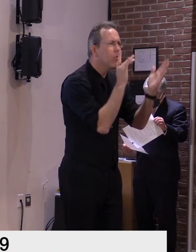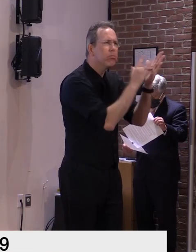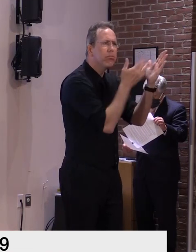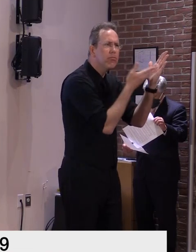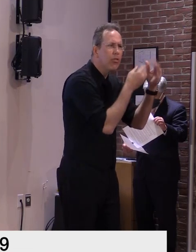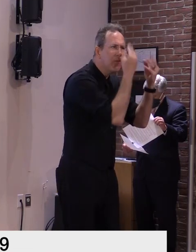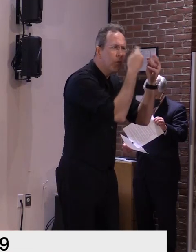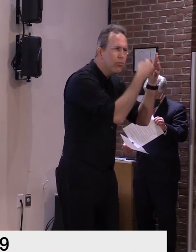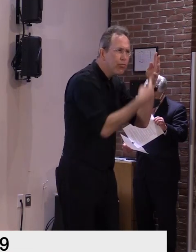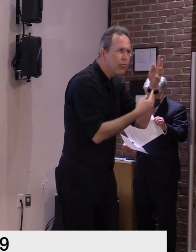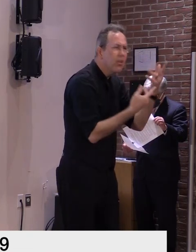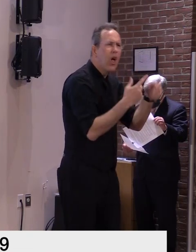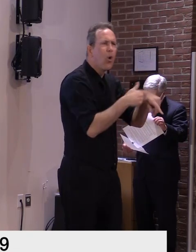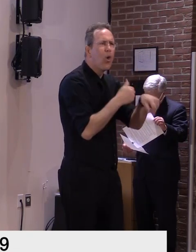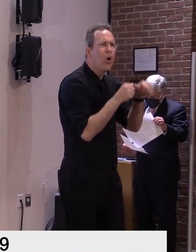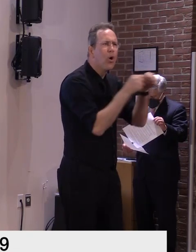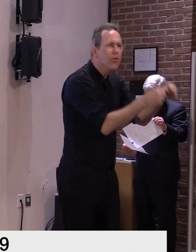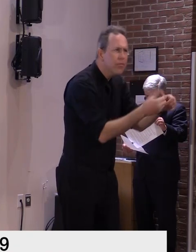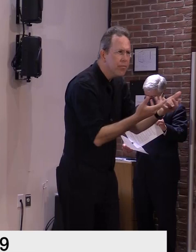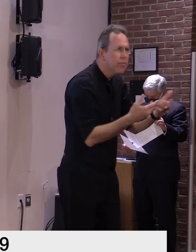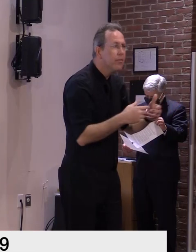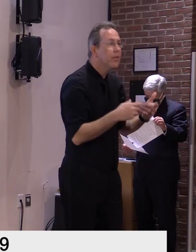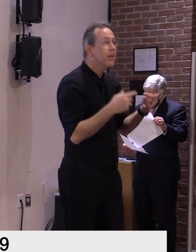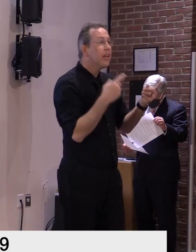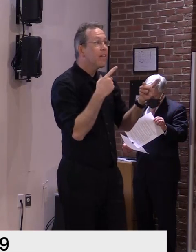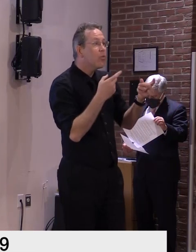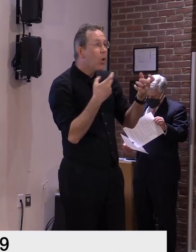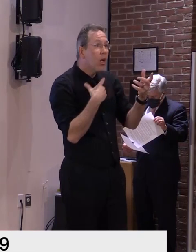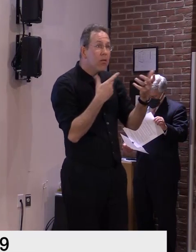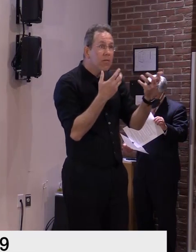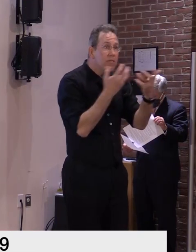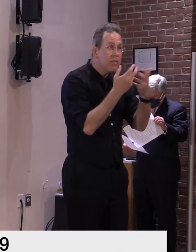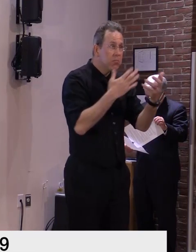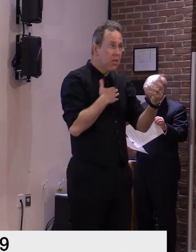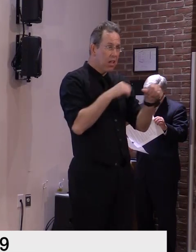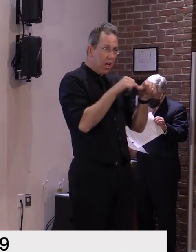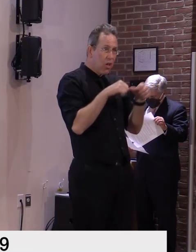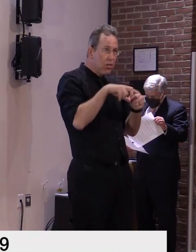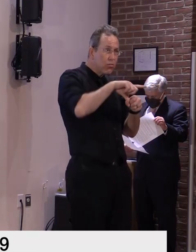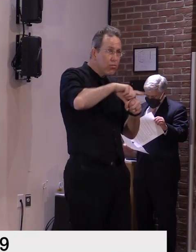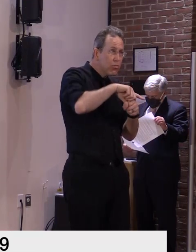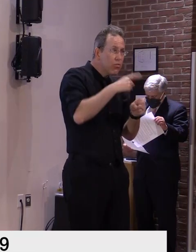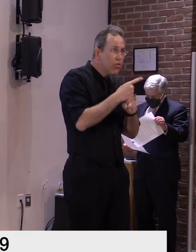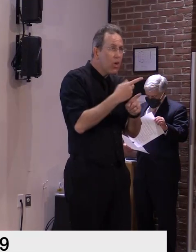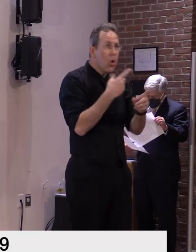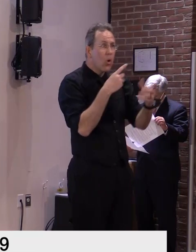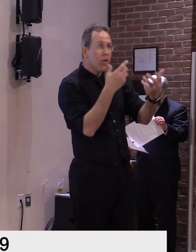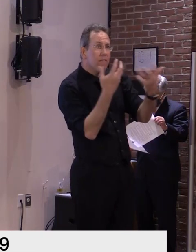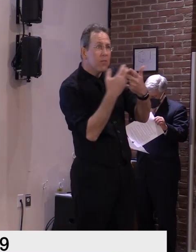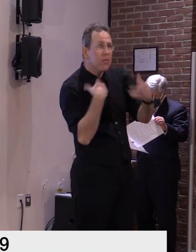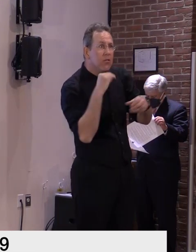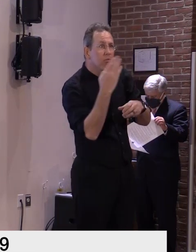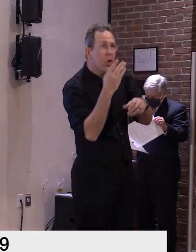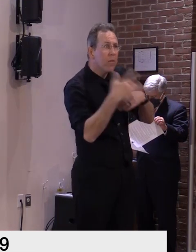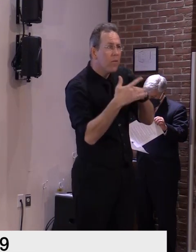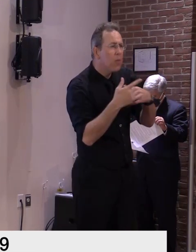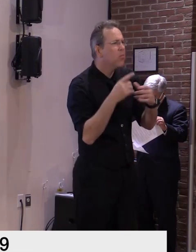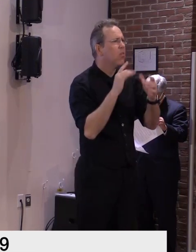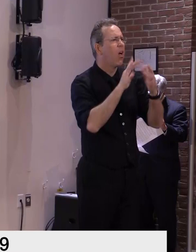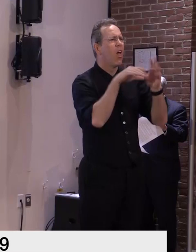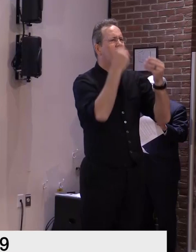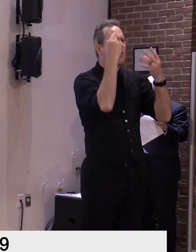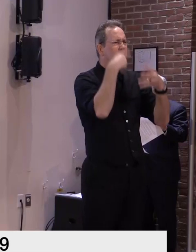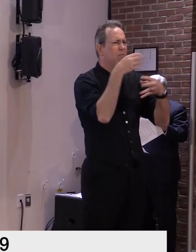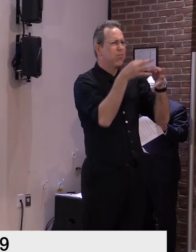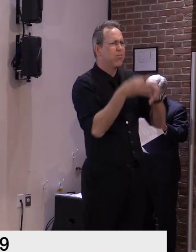experience, any accommodations for participants, and then, as I said, available jobs for youth, and much more. And